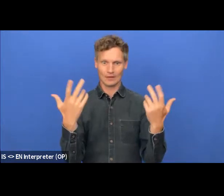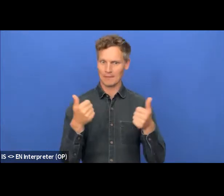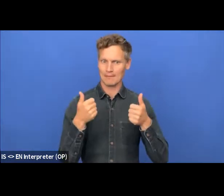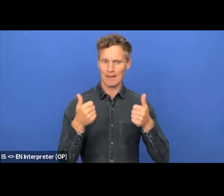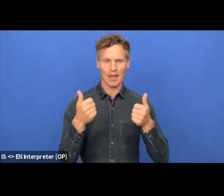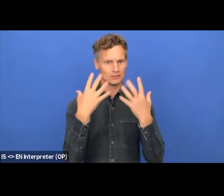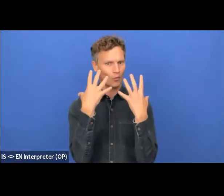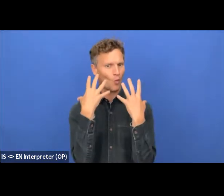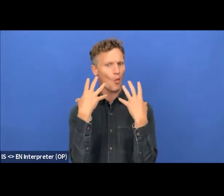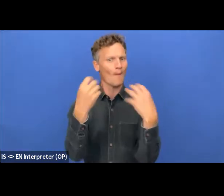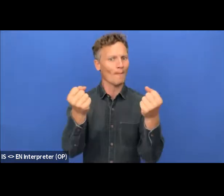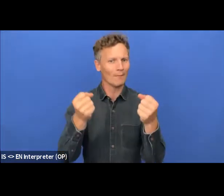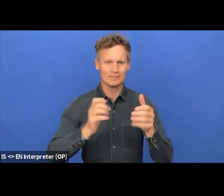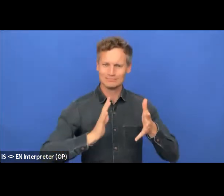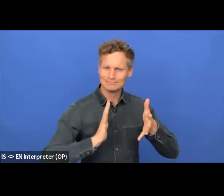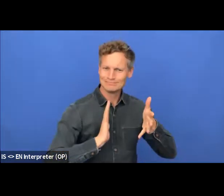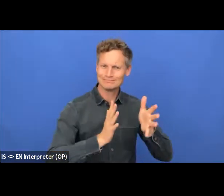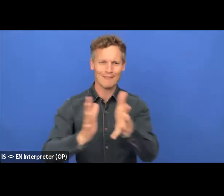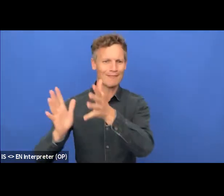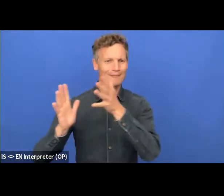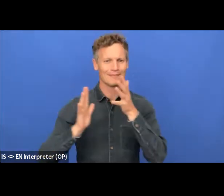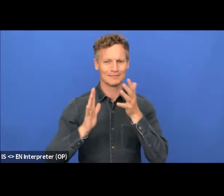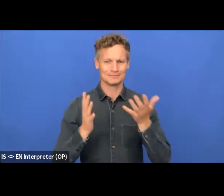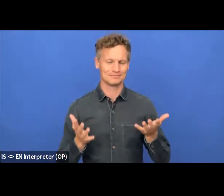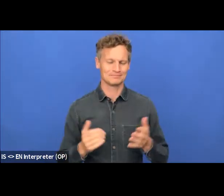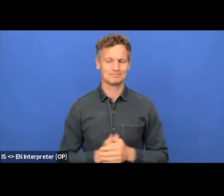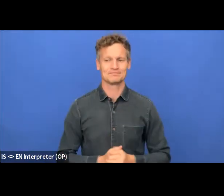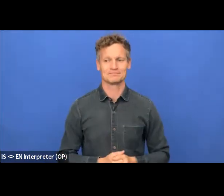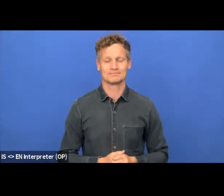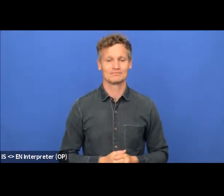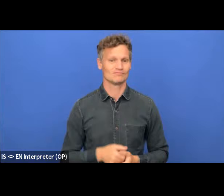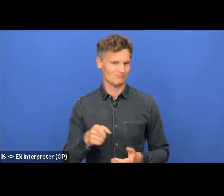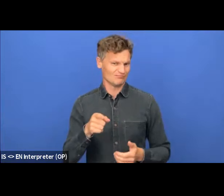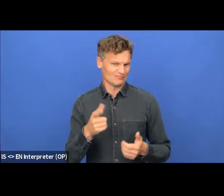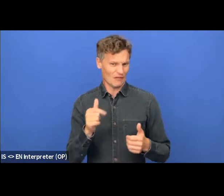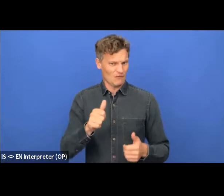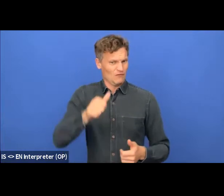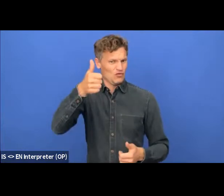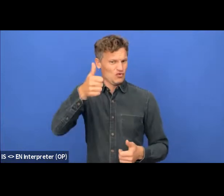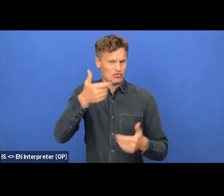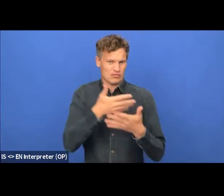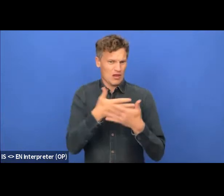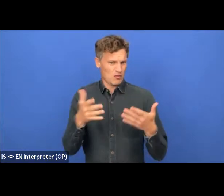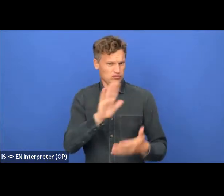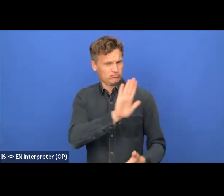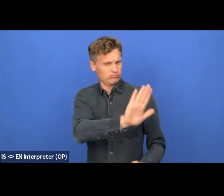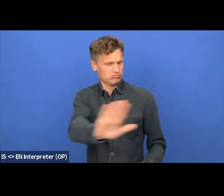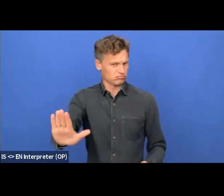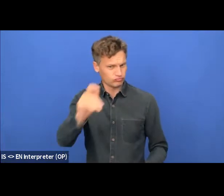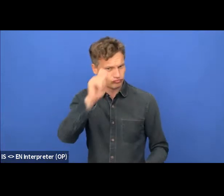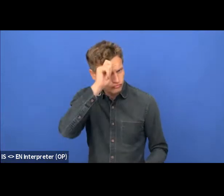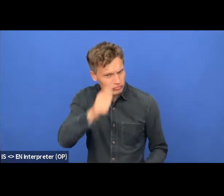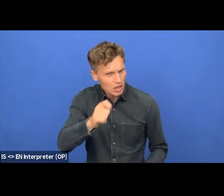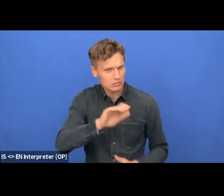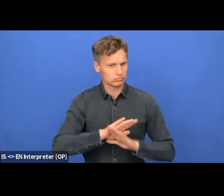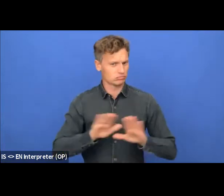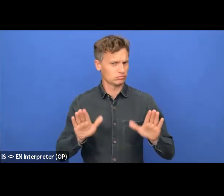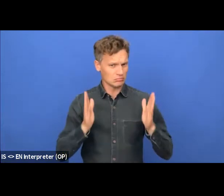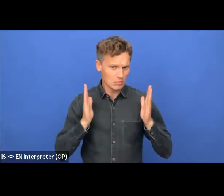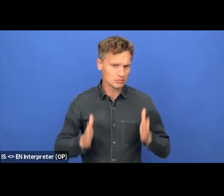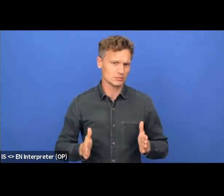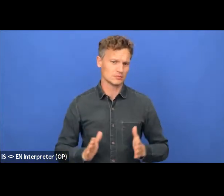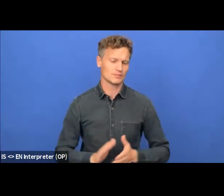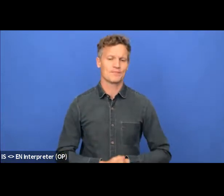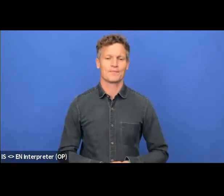first language of that tool or that video must be in their sign language. And then